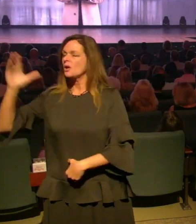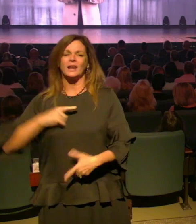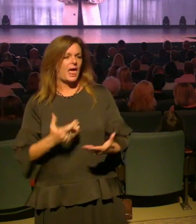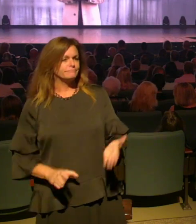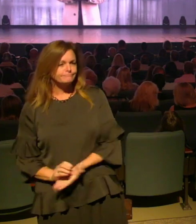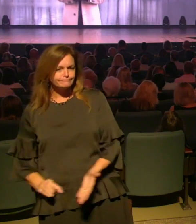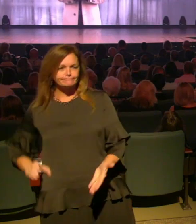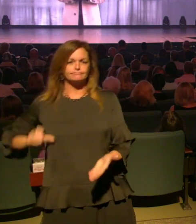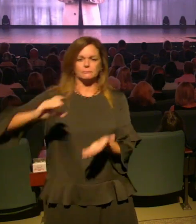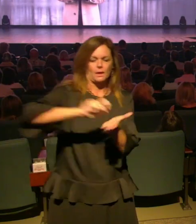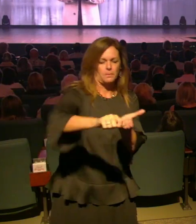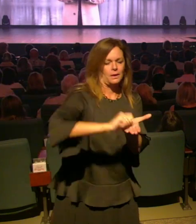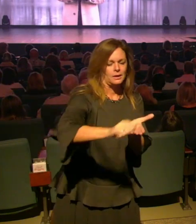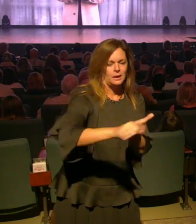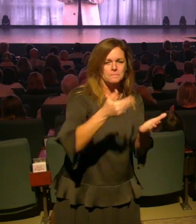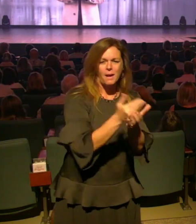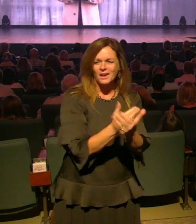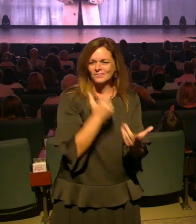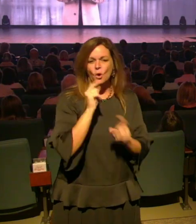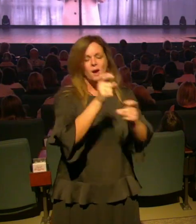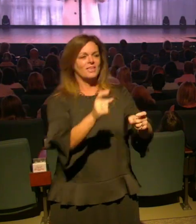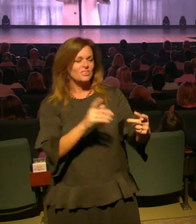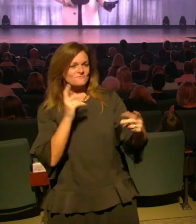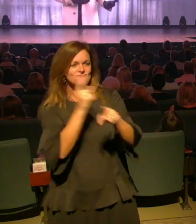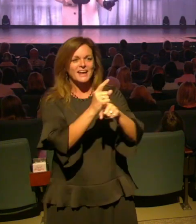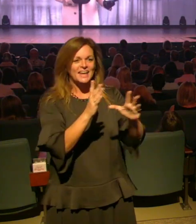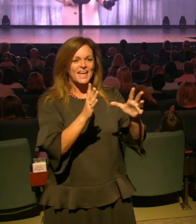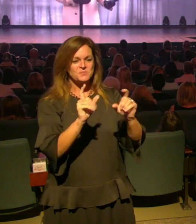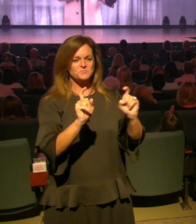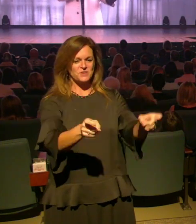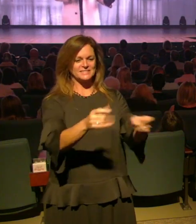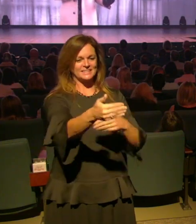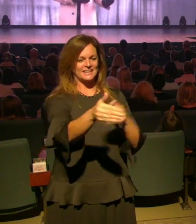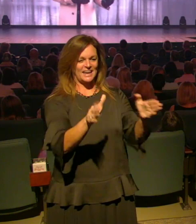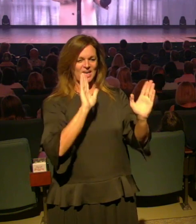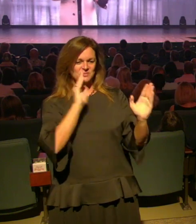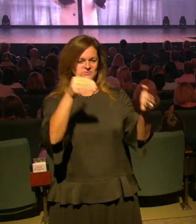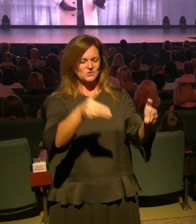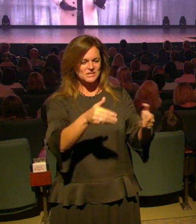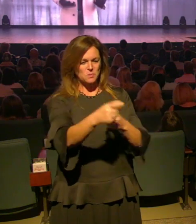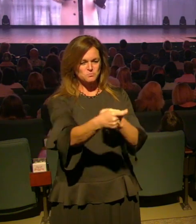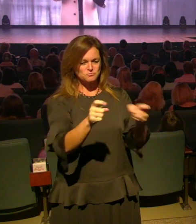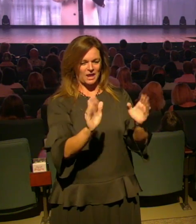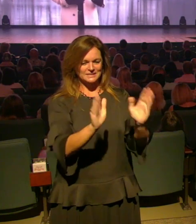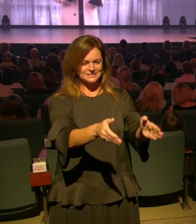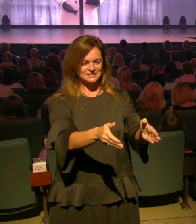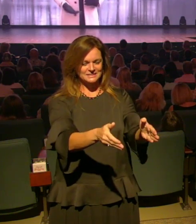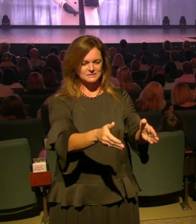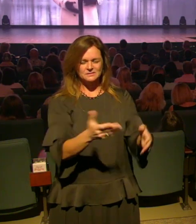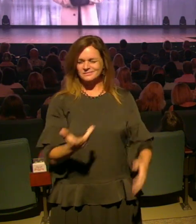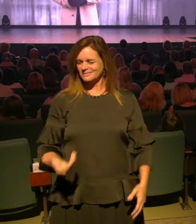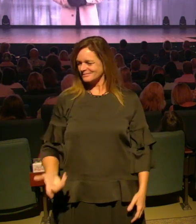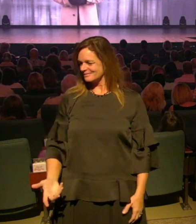than I should have that year, all just to try to find the right present. See, I was so focused on the presents that I needed to